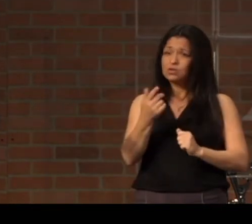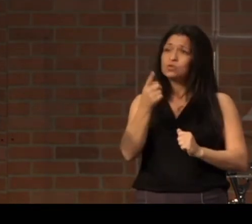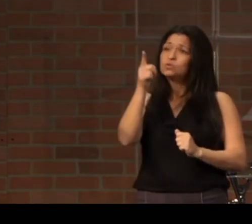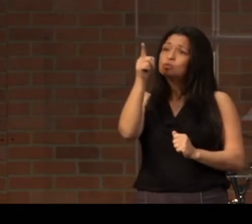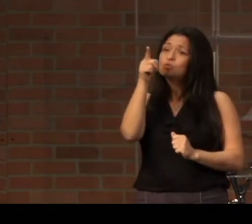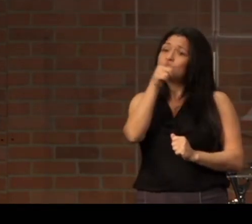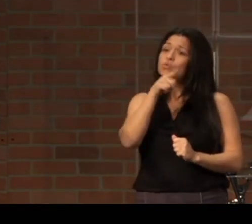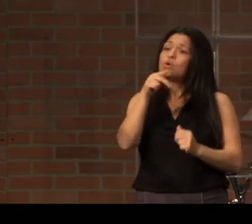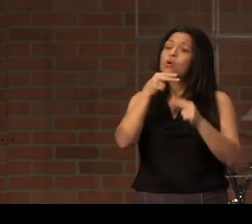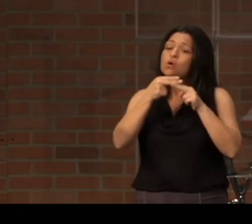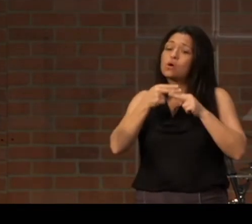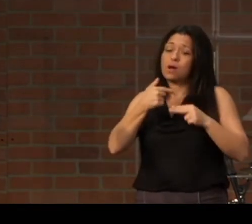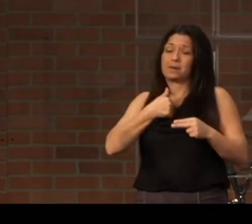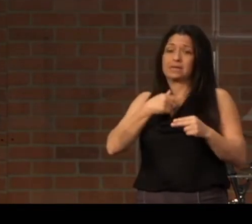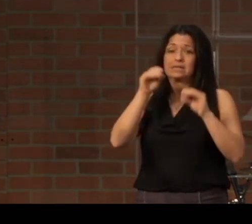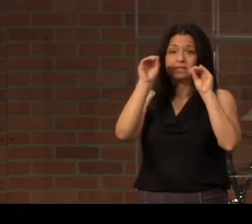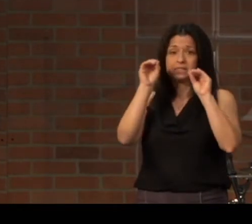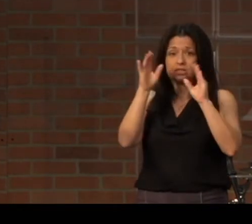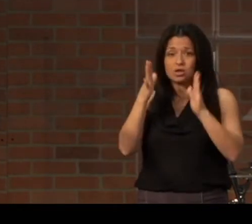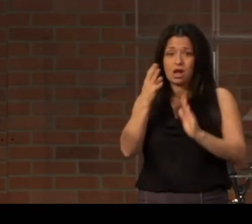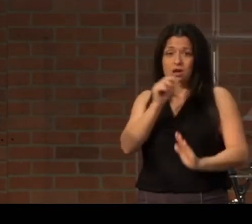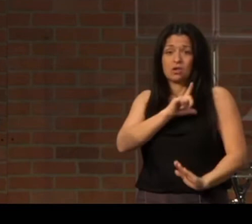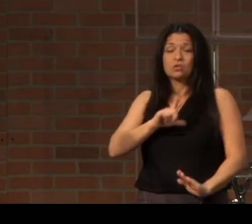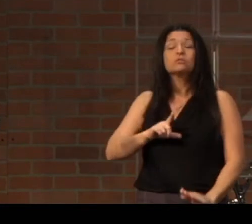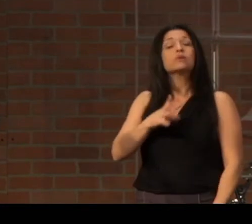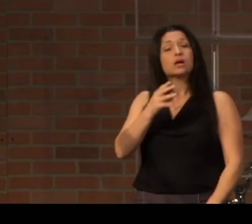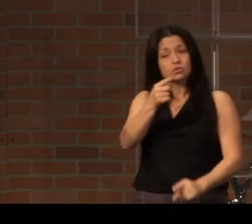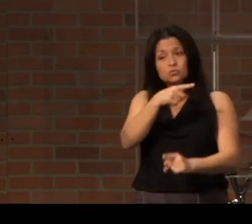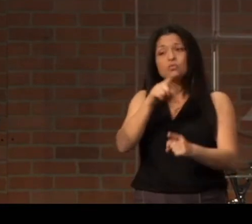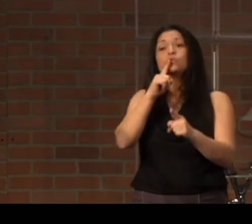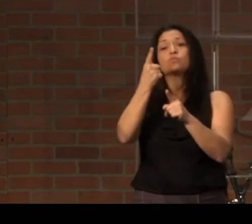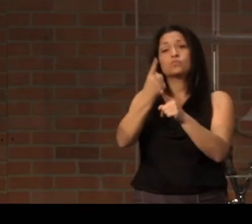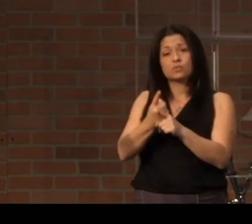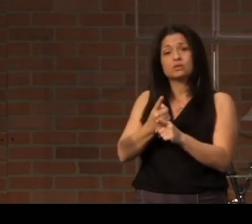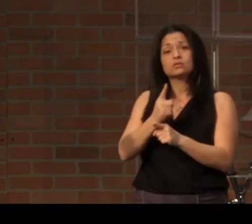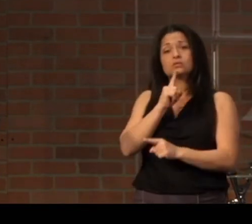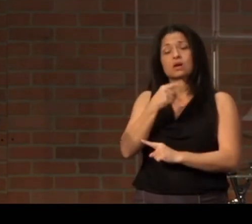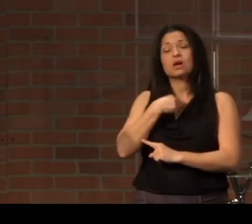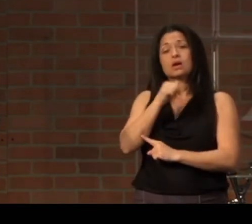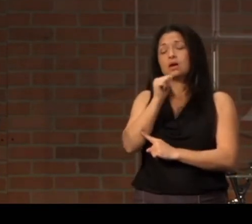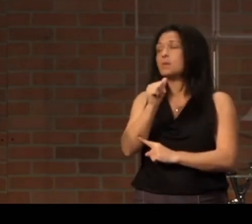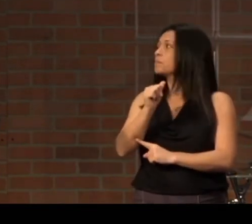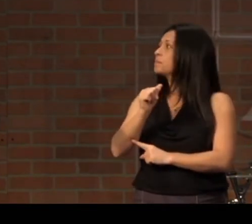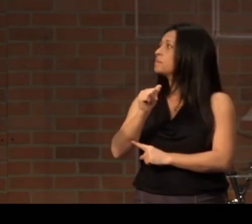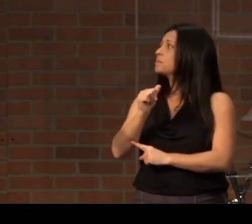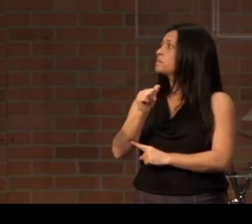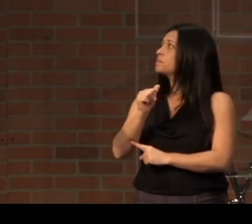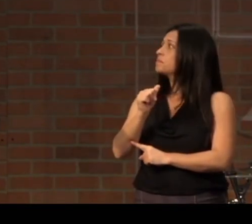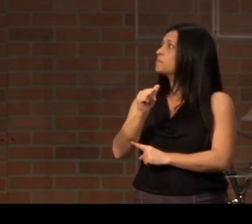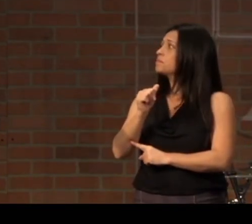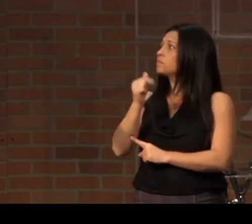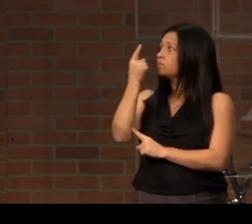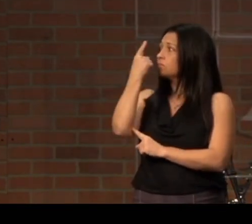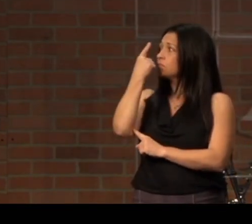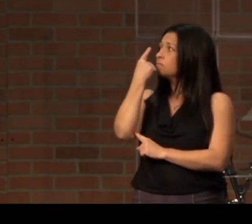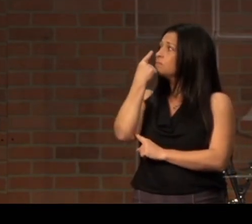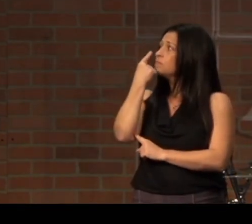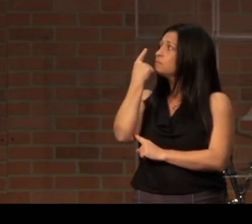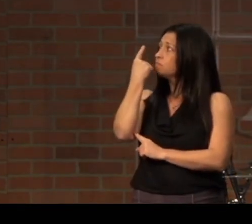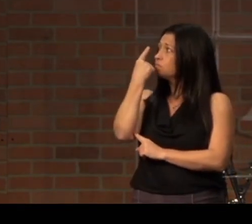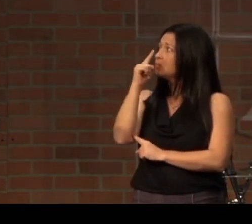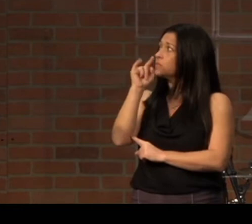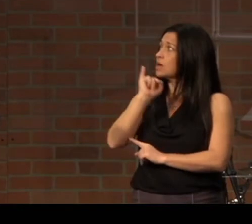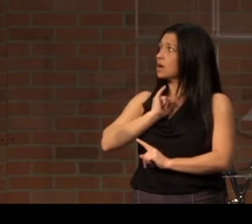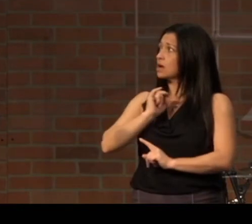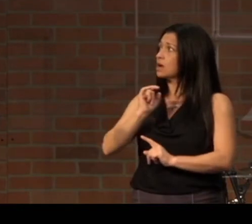so I am. If I then, the Lord and the teacher, wash your feet, you also ought to wash one another's feet. For I